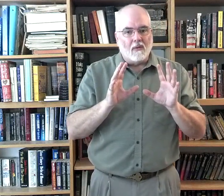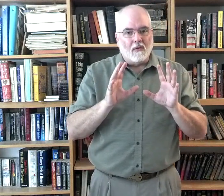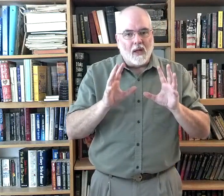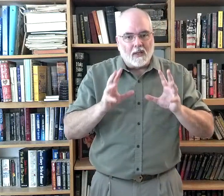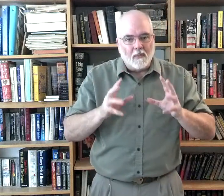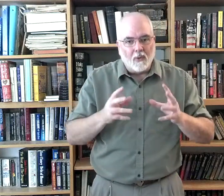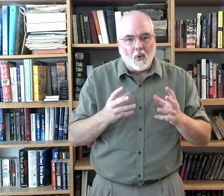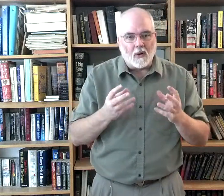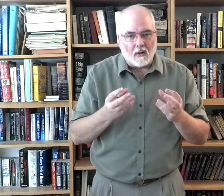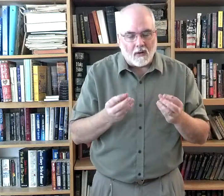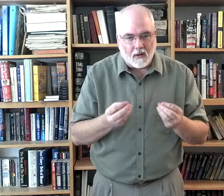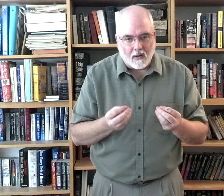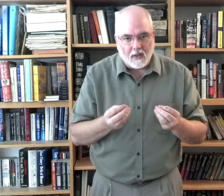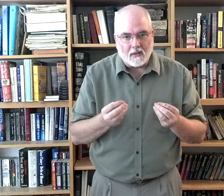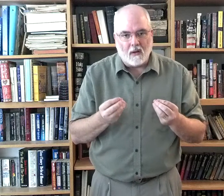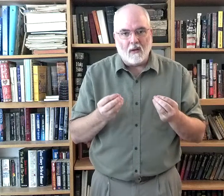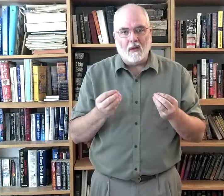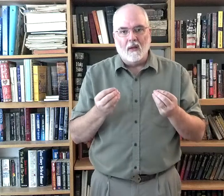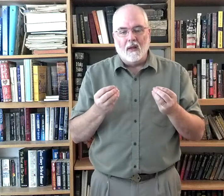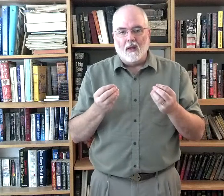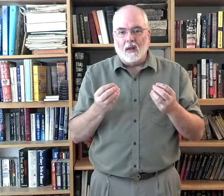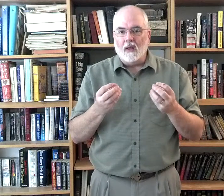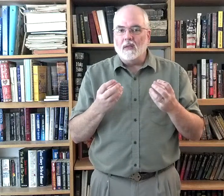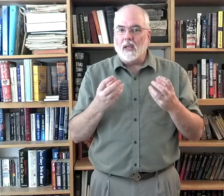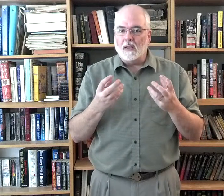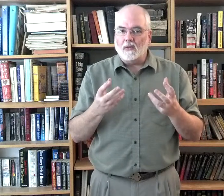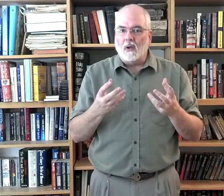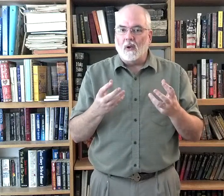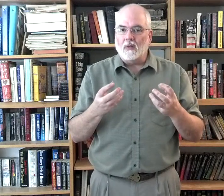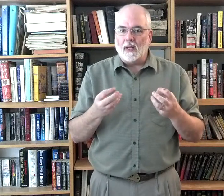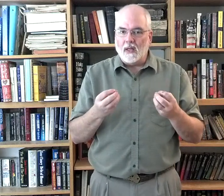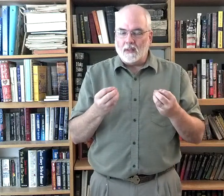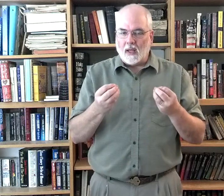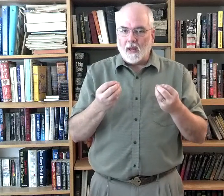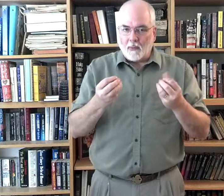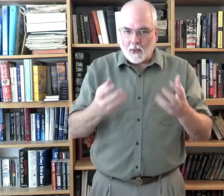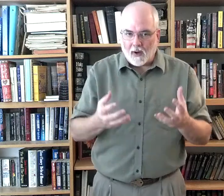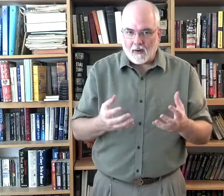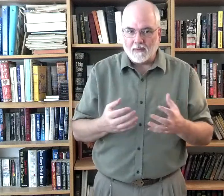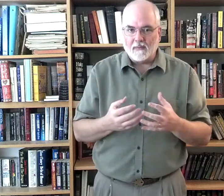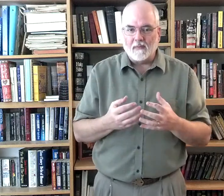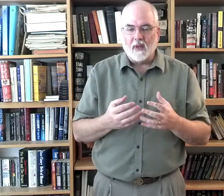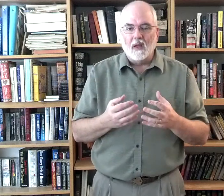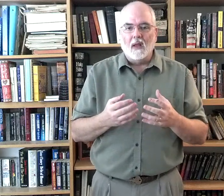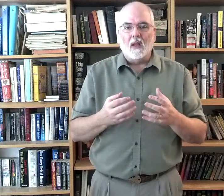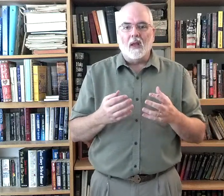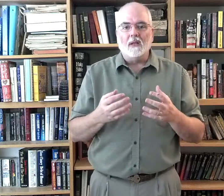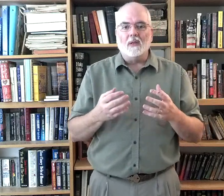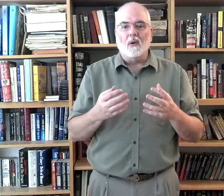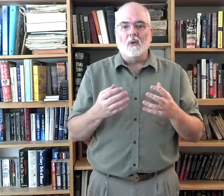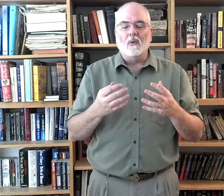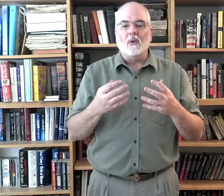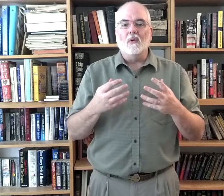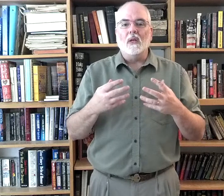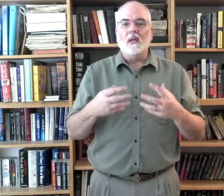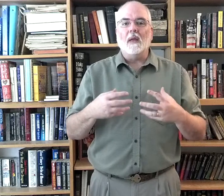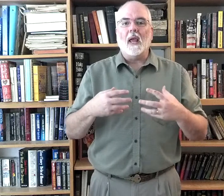It's important. This song is a song that is a prayer. And so you need to have